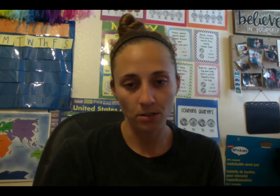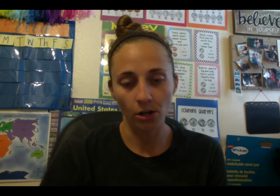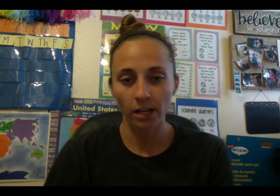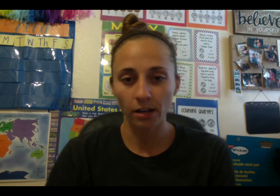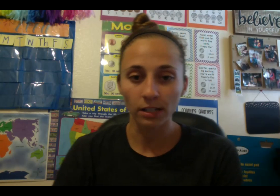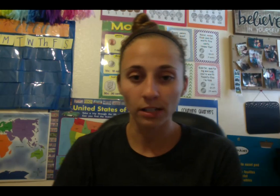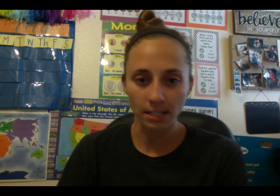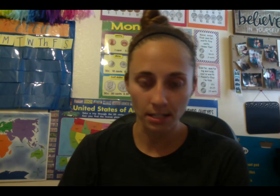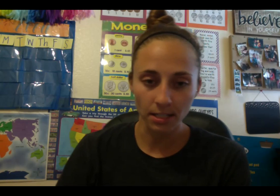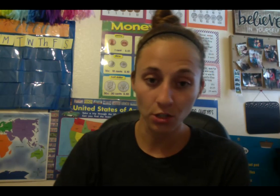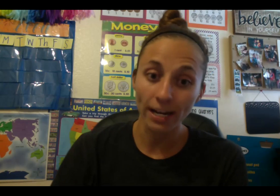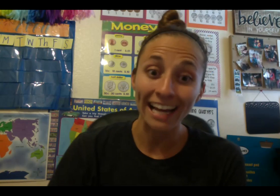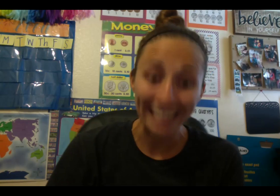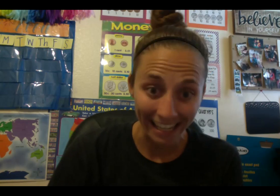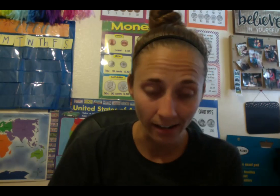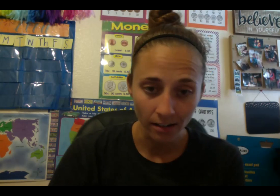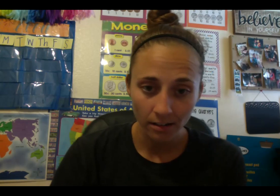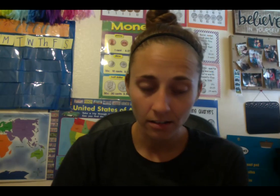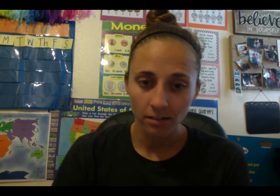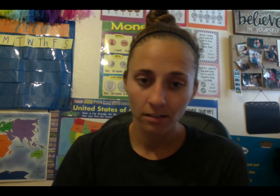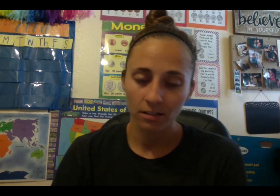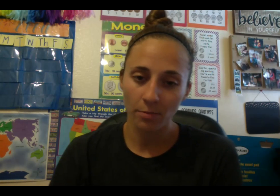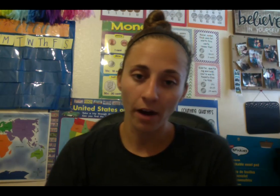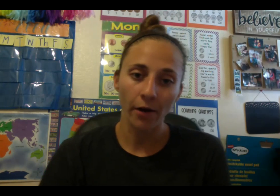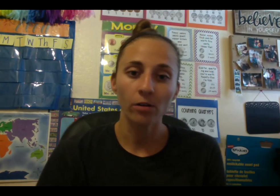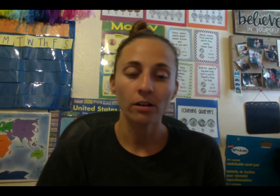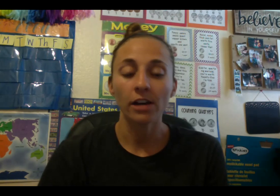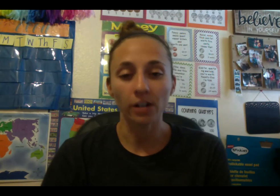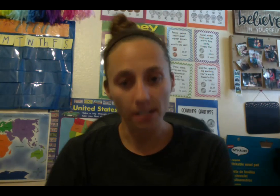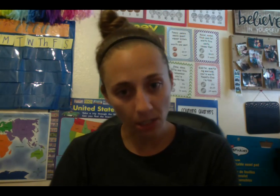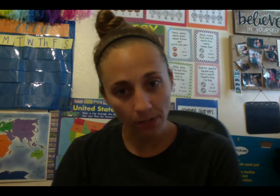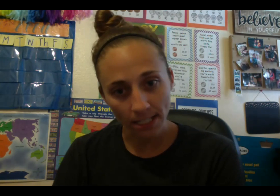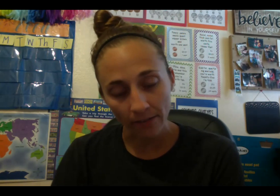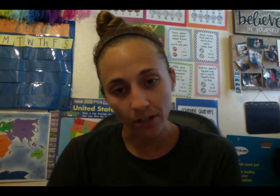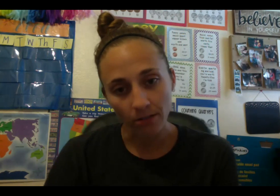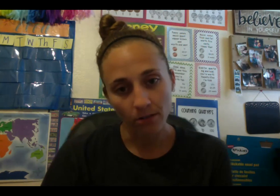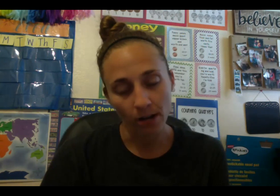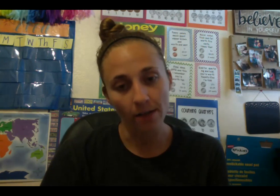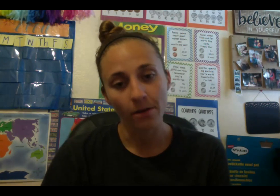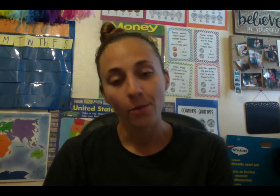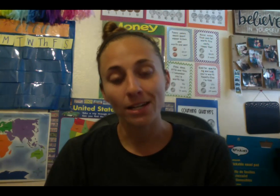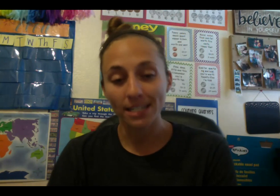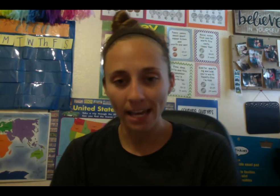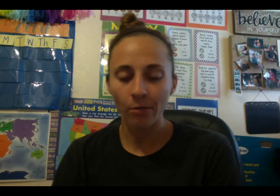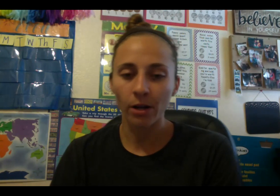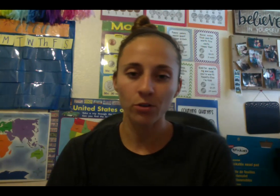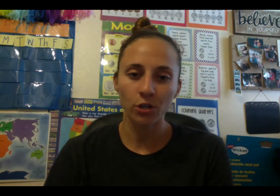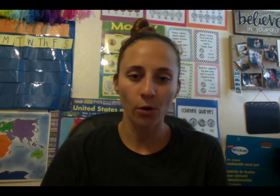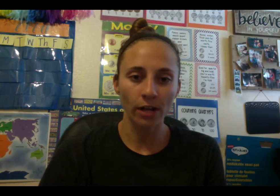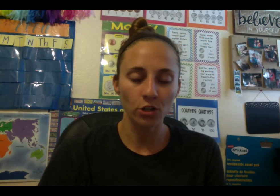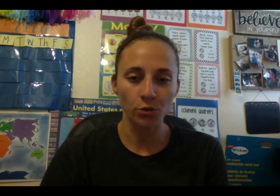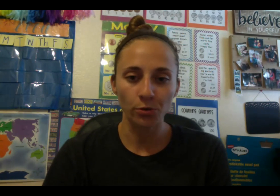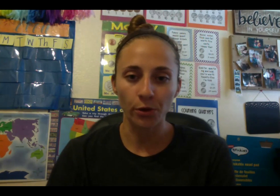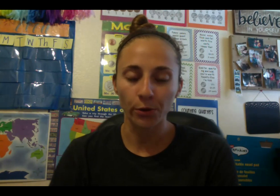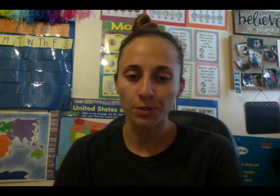So you're going to listen to this story again tomorrow, and you're going to take the quiz after, okay? But today I want you to go